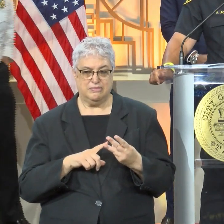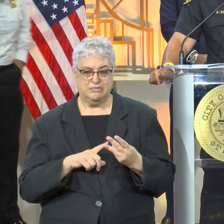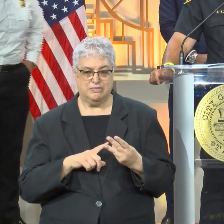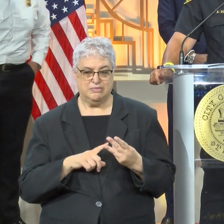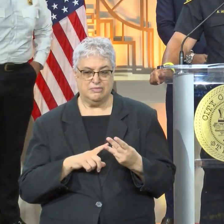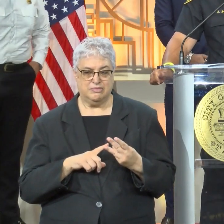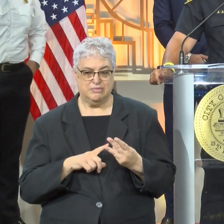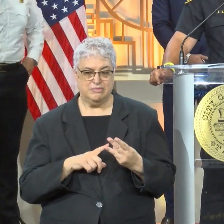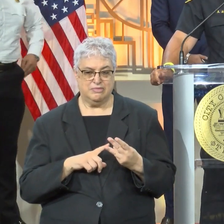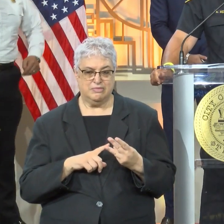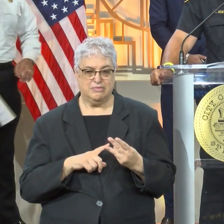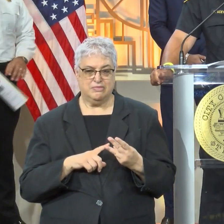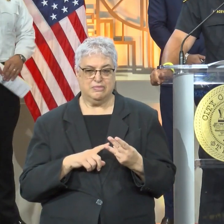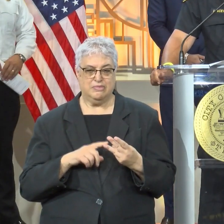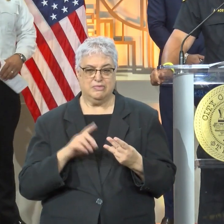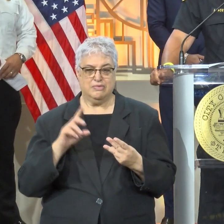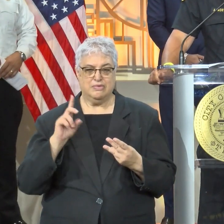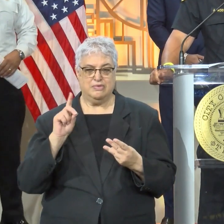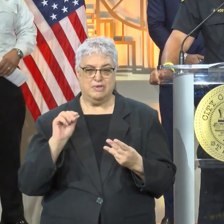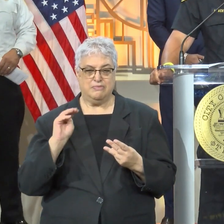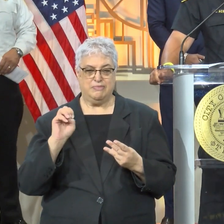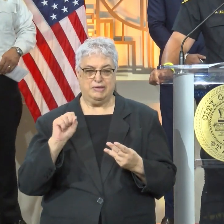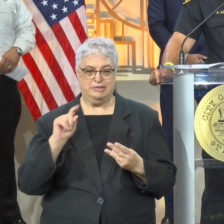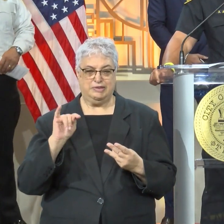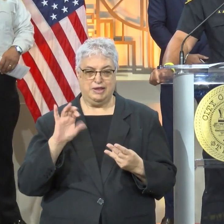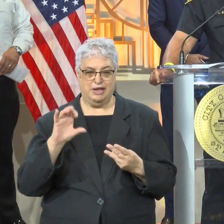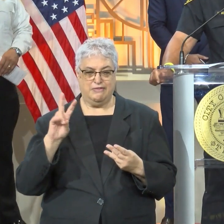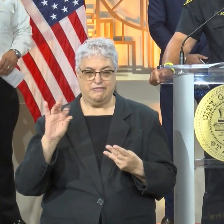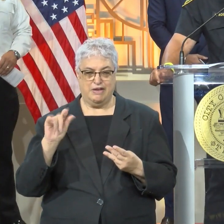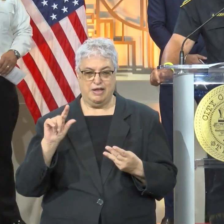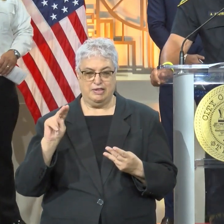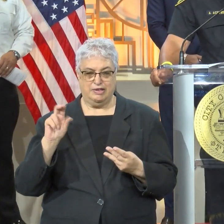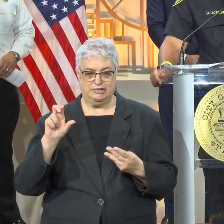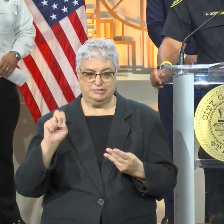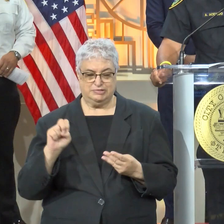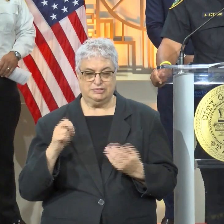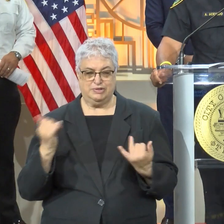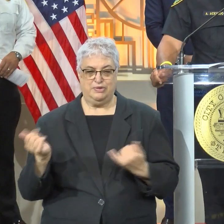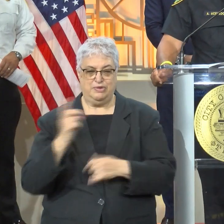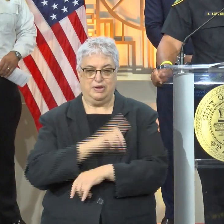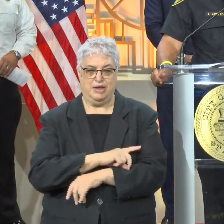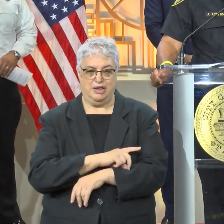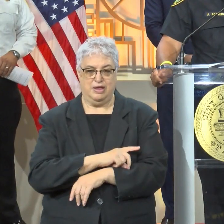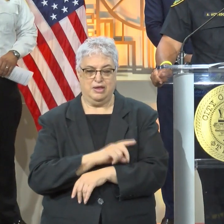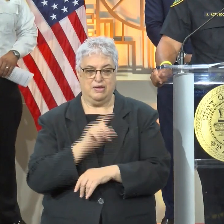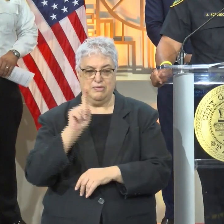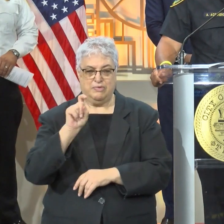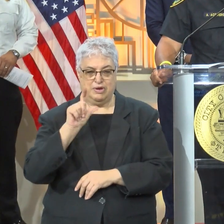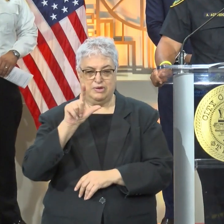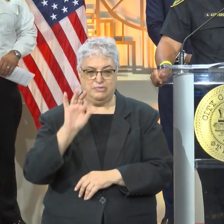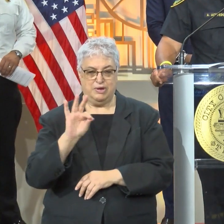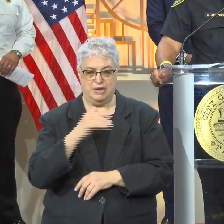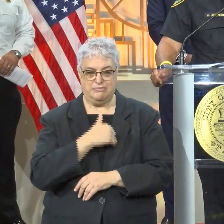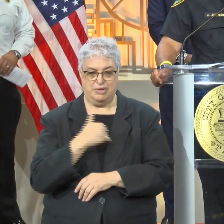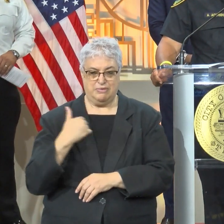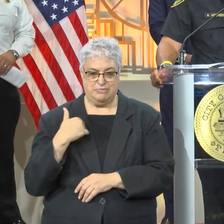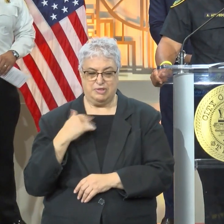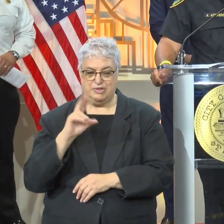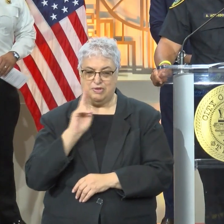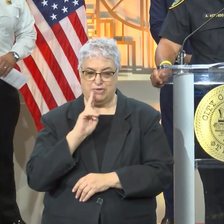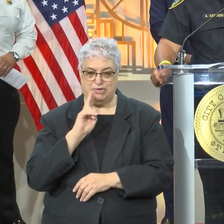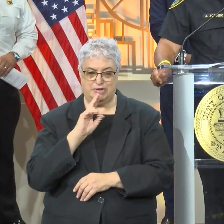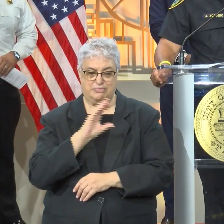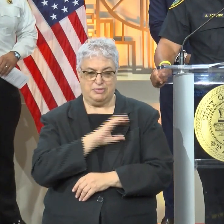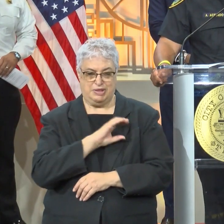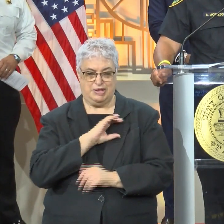about domestic violence. So as of today, as of this morning, we have a total of 129 members of the Houston Police Department